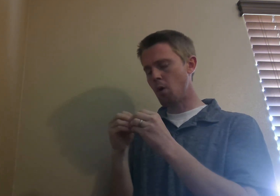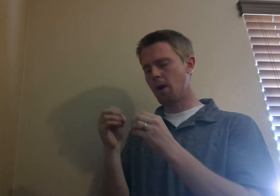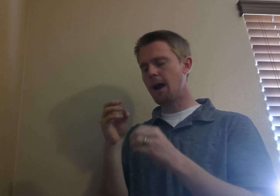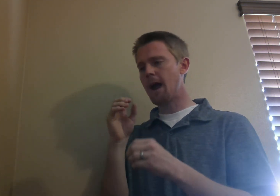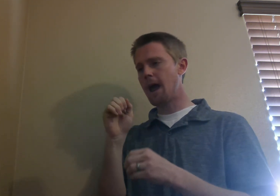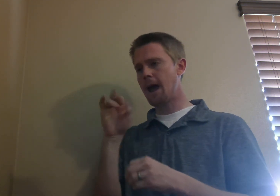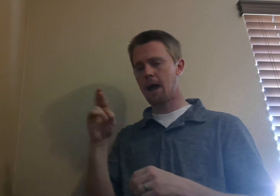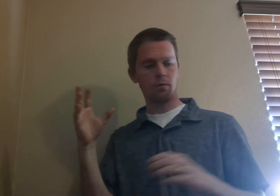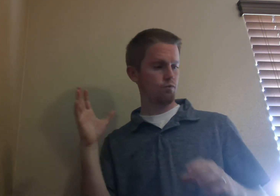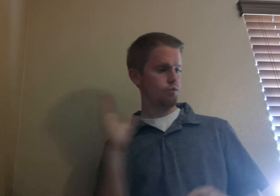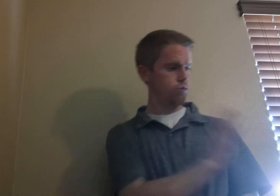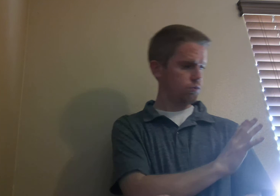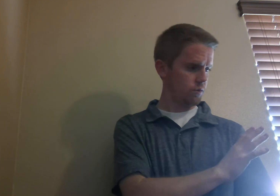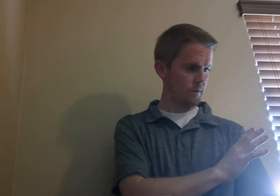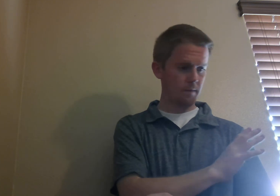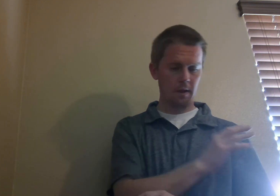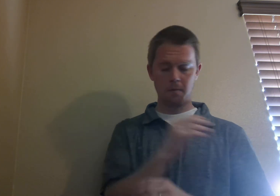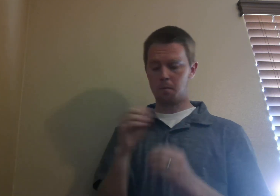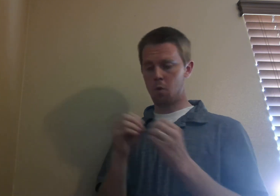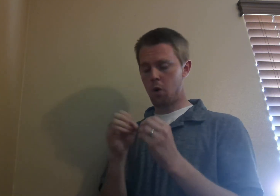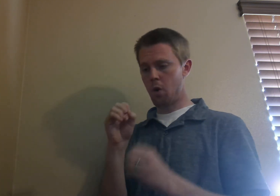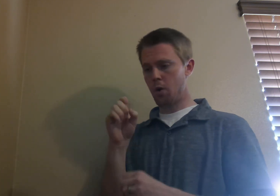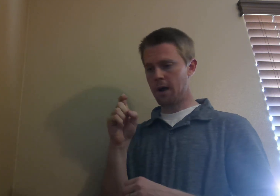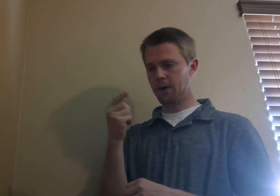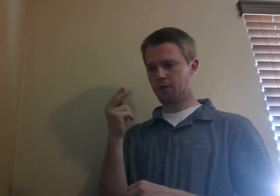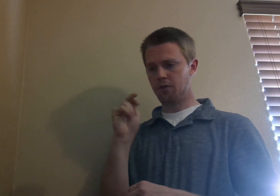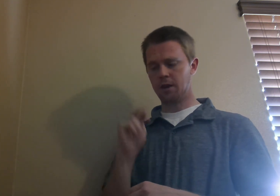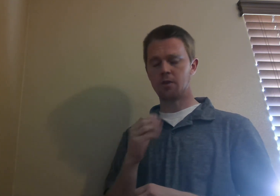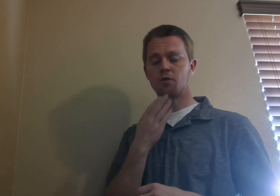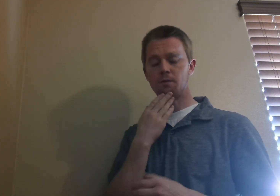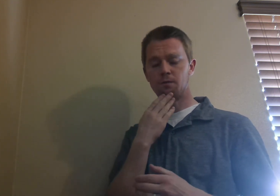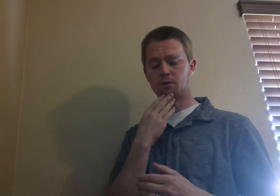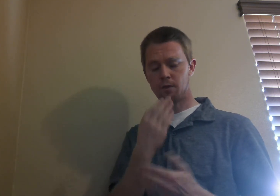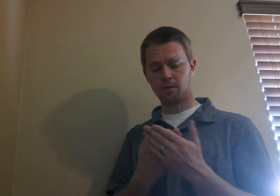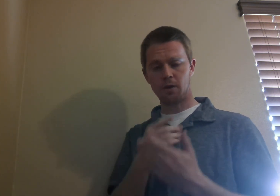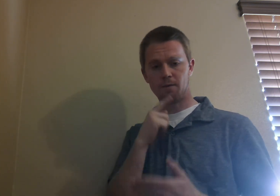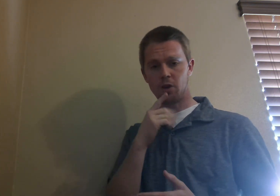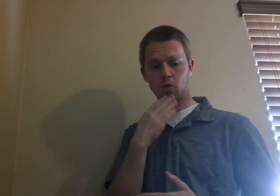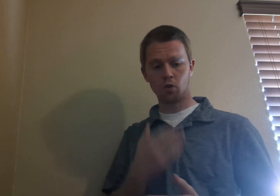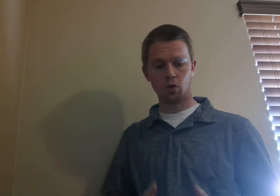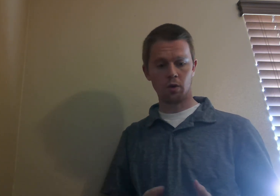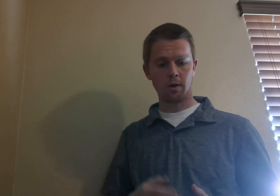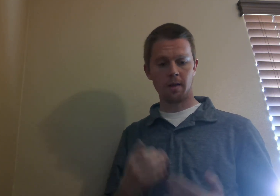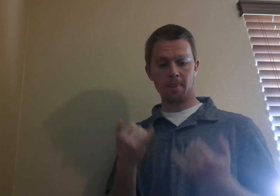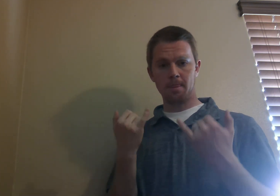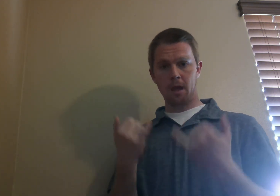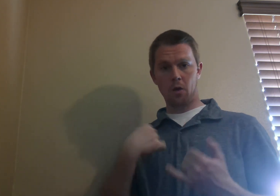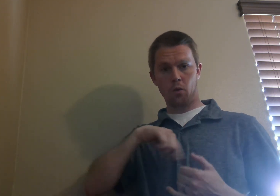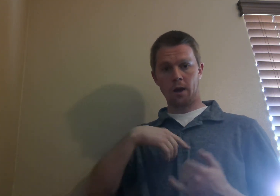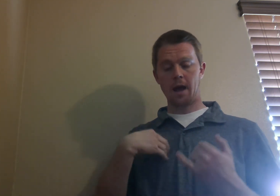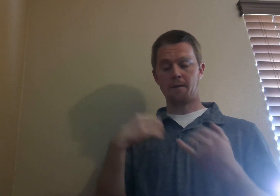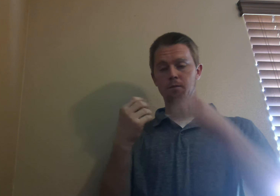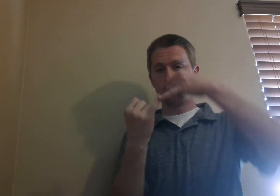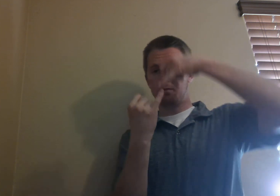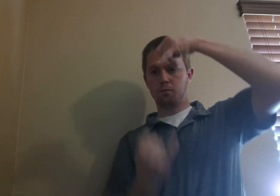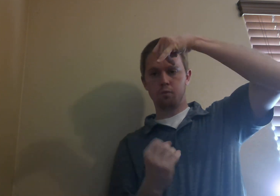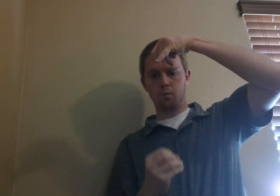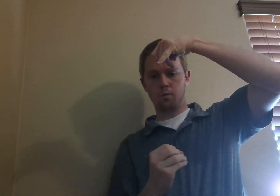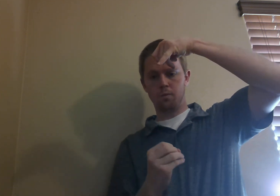and you have more oxygen to breathe. Doesn't it feel good back there? Okay, so now we have the plumb bob right next to the balloon. So if I go forward, they should